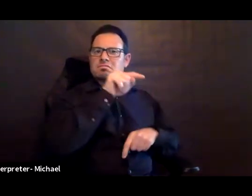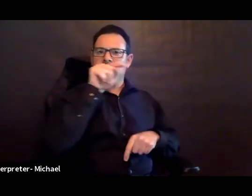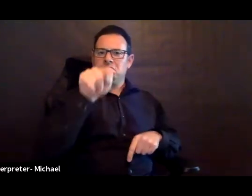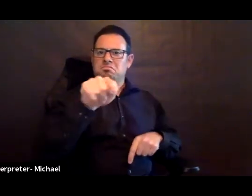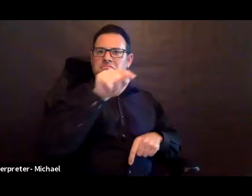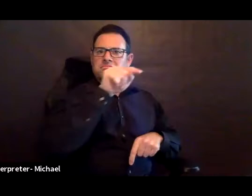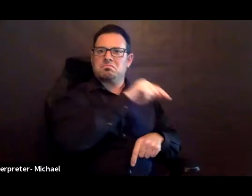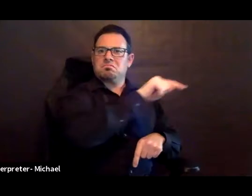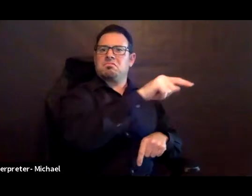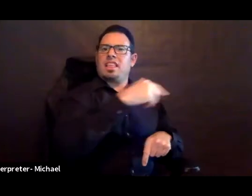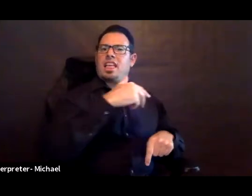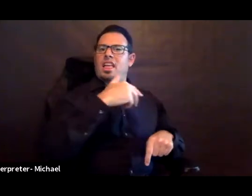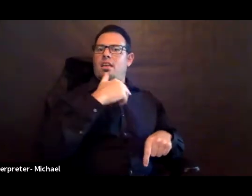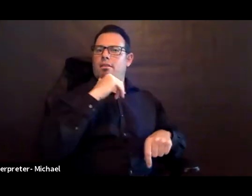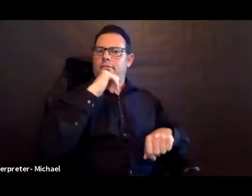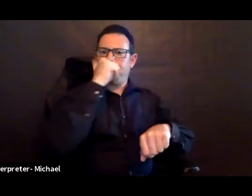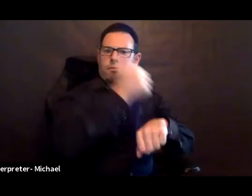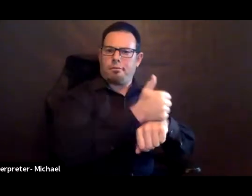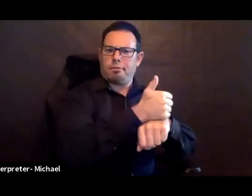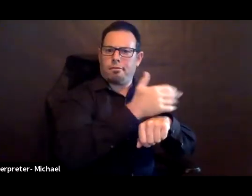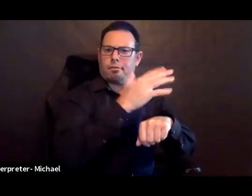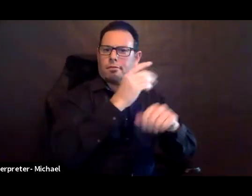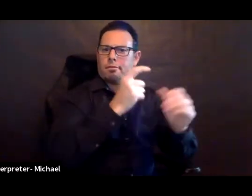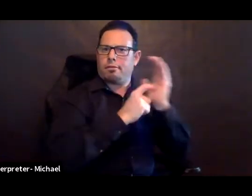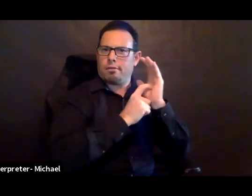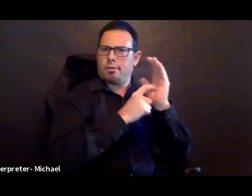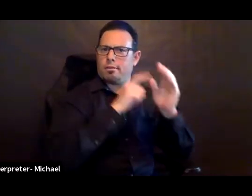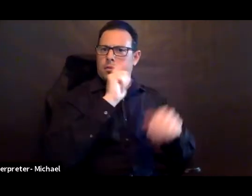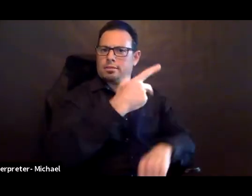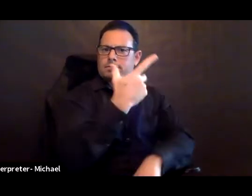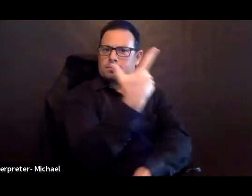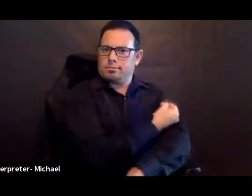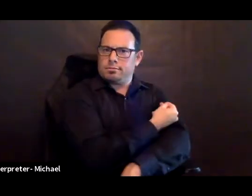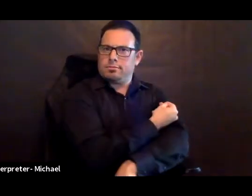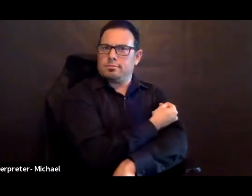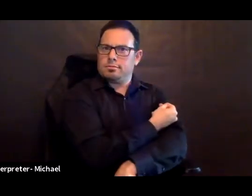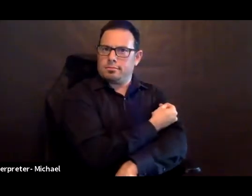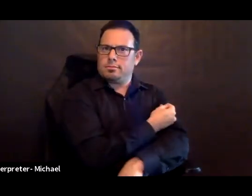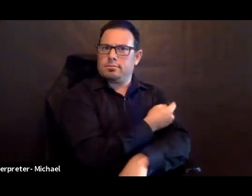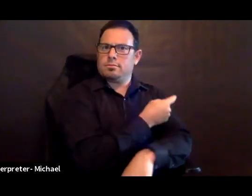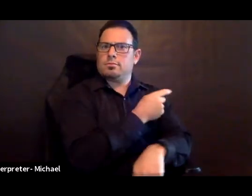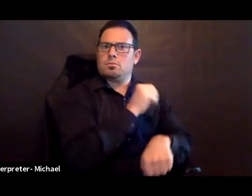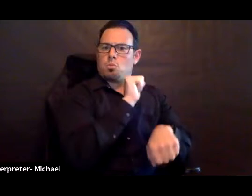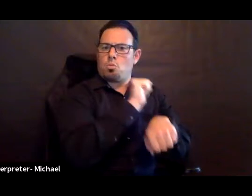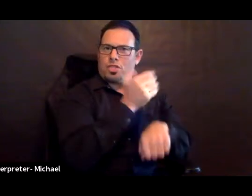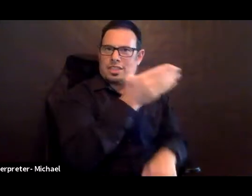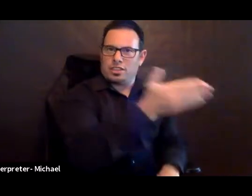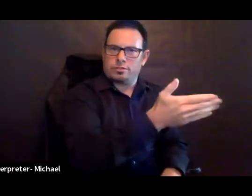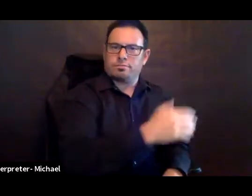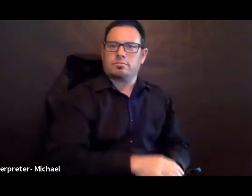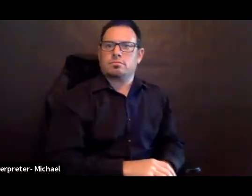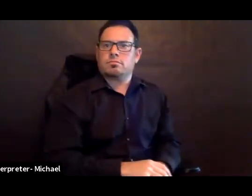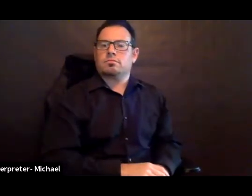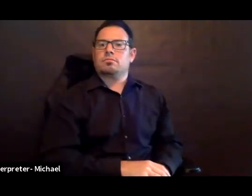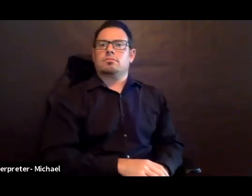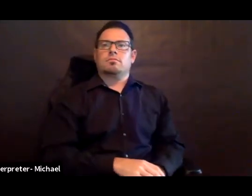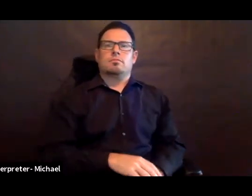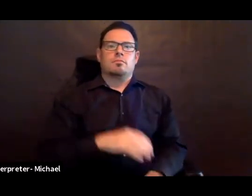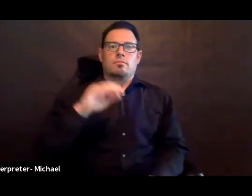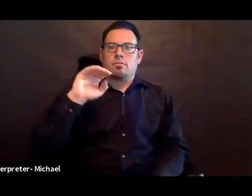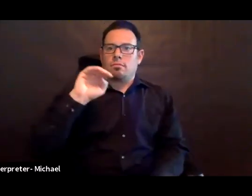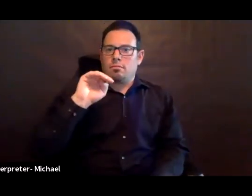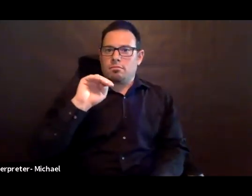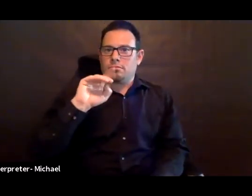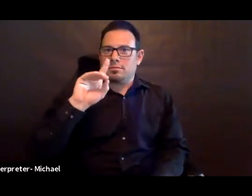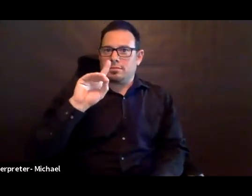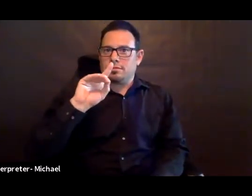vaccine mandates. Given that, I'm wondering if MDH is considering a mandate for state or health department employees, or are you considering